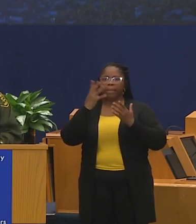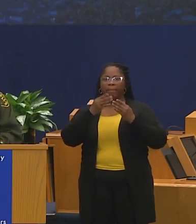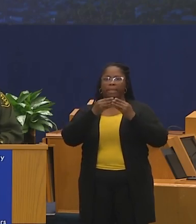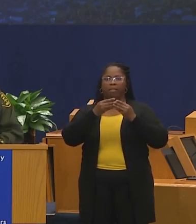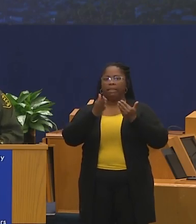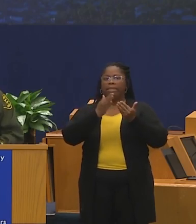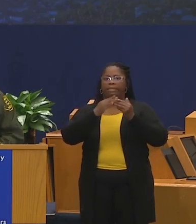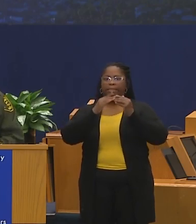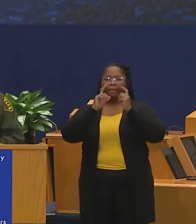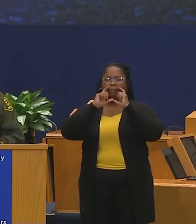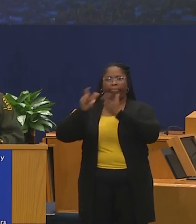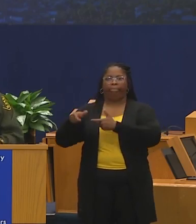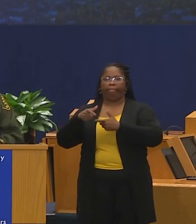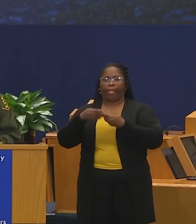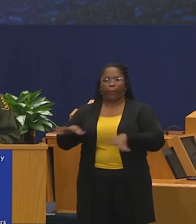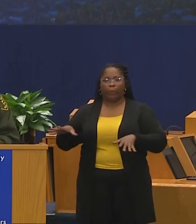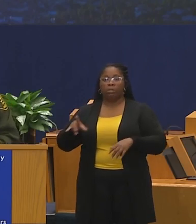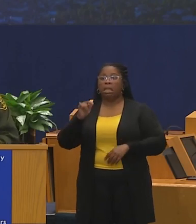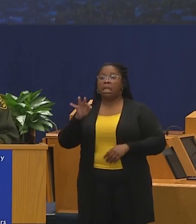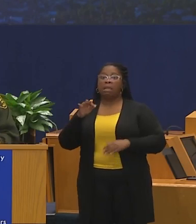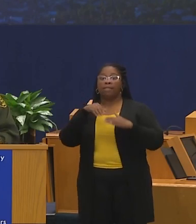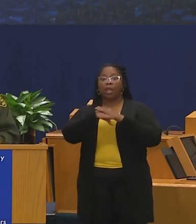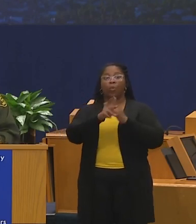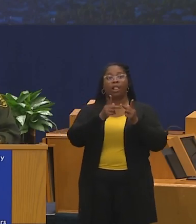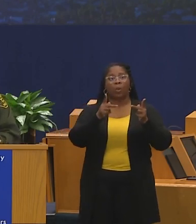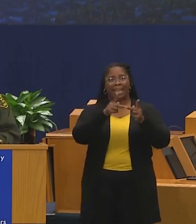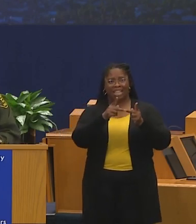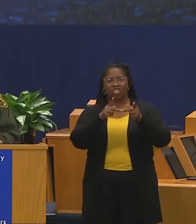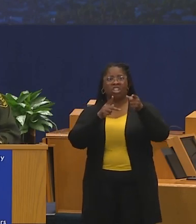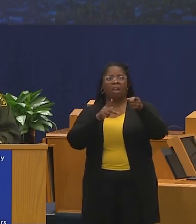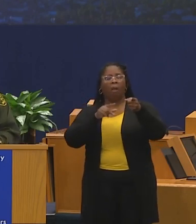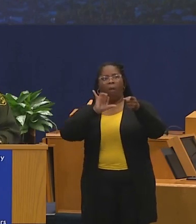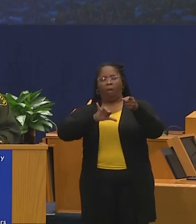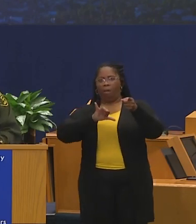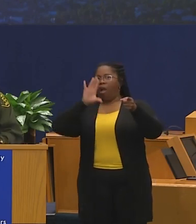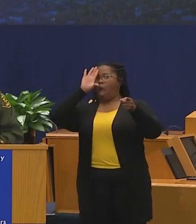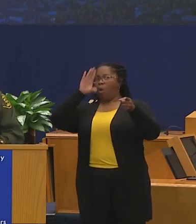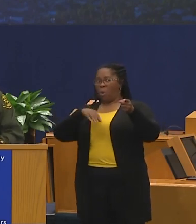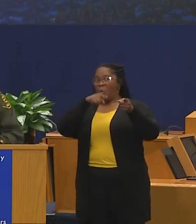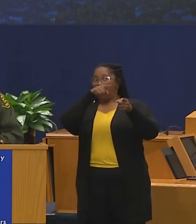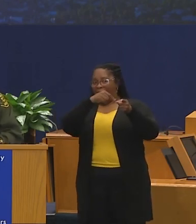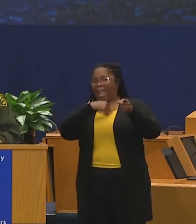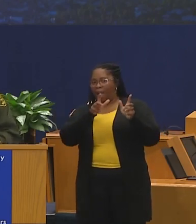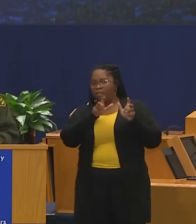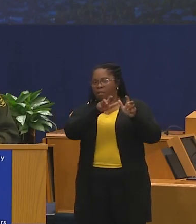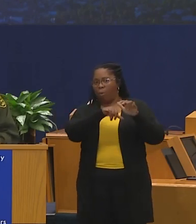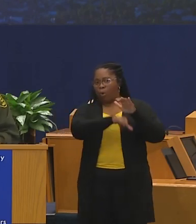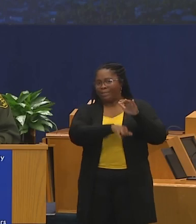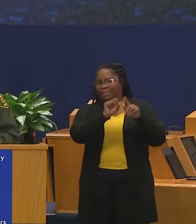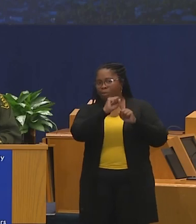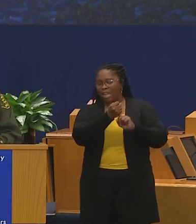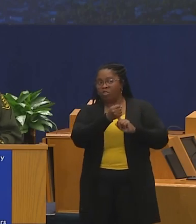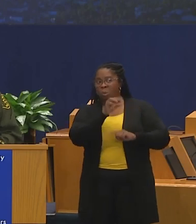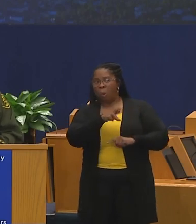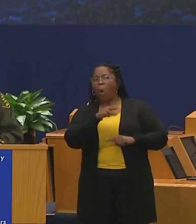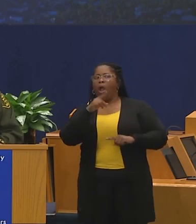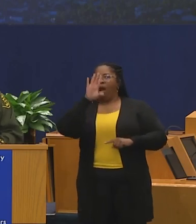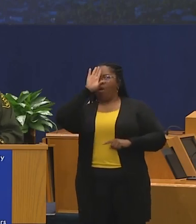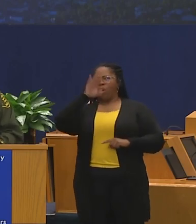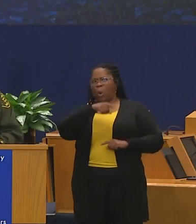anyway. If they're going to go deliberately into a location where they know there's a quarantine situation or person who